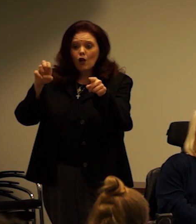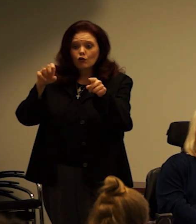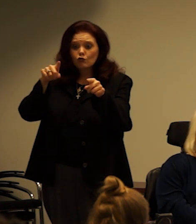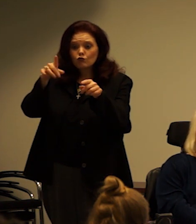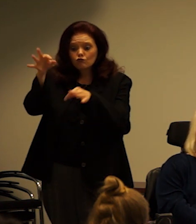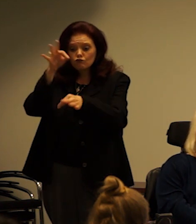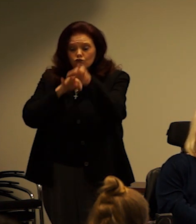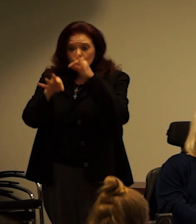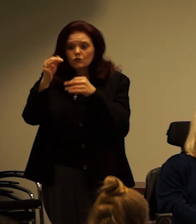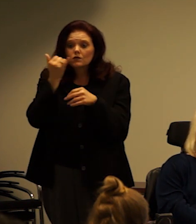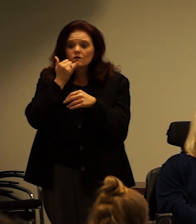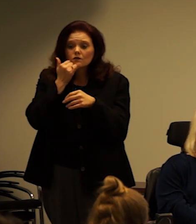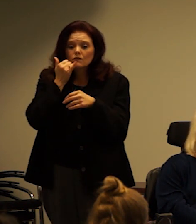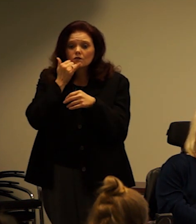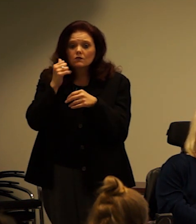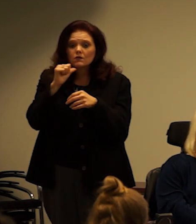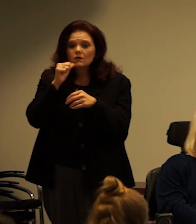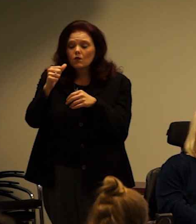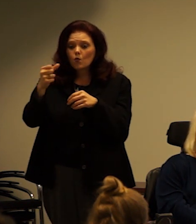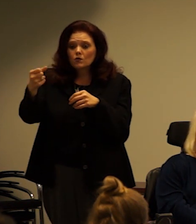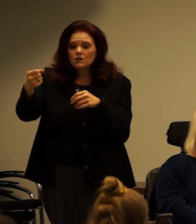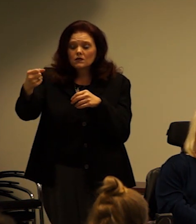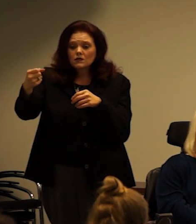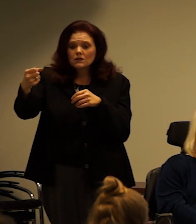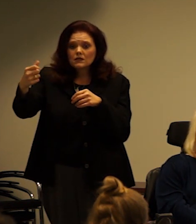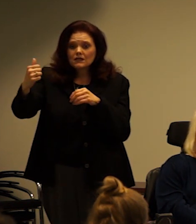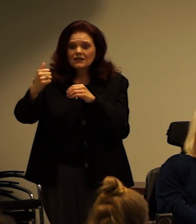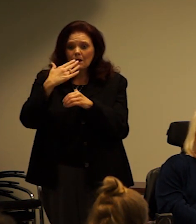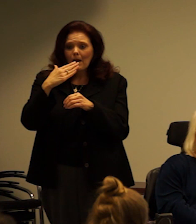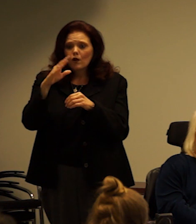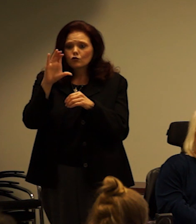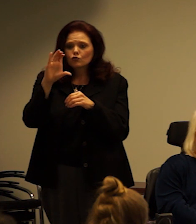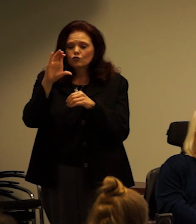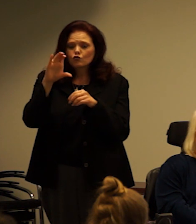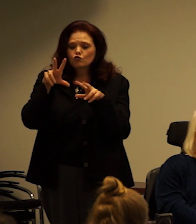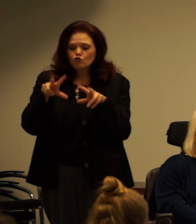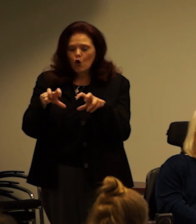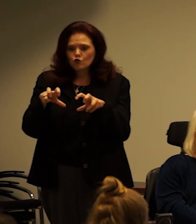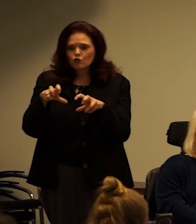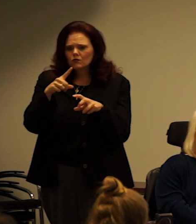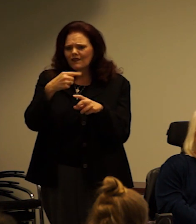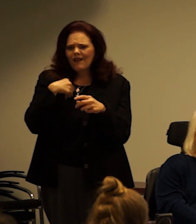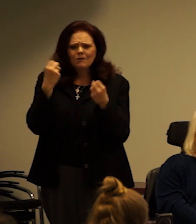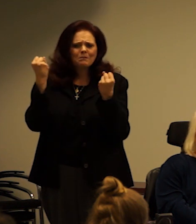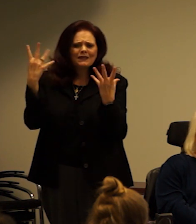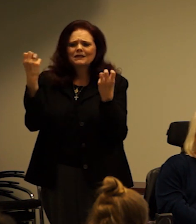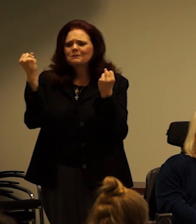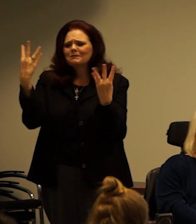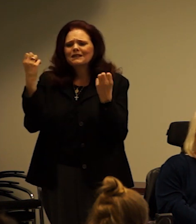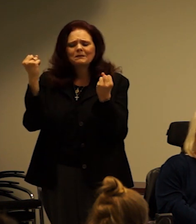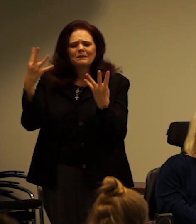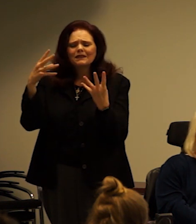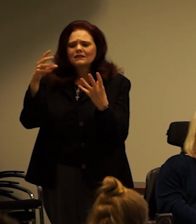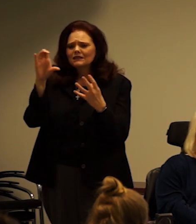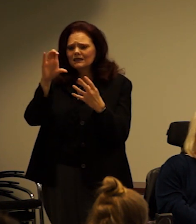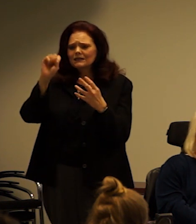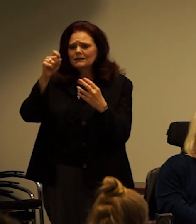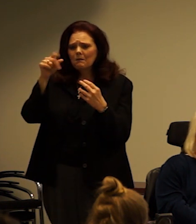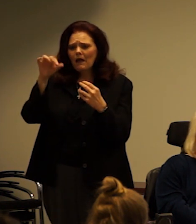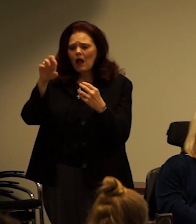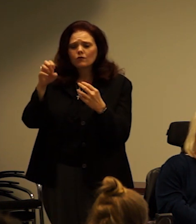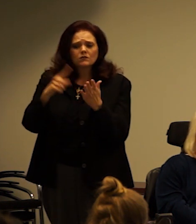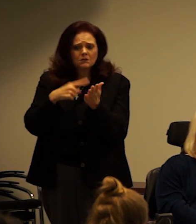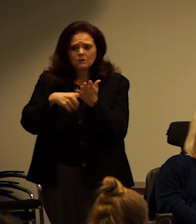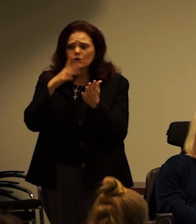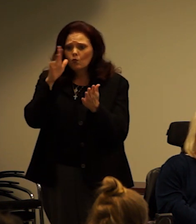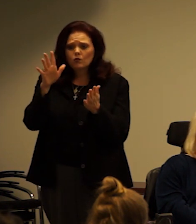phones, they don't send the chargers back. They just send the phone, and they have drawers and drawers full. So a lot of times ceasefire will just